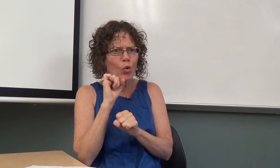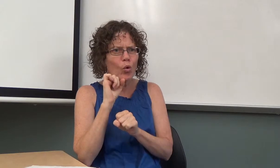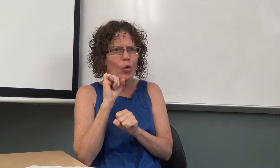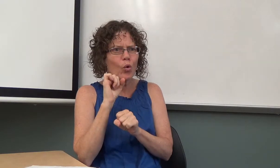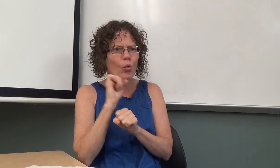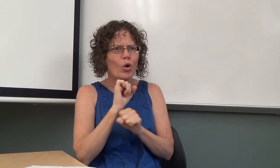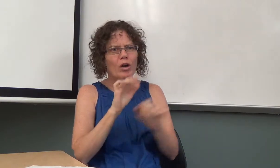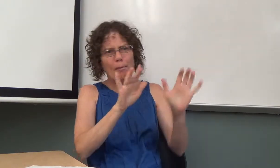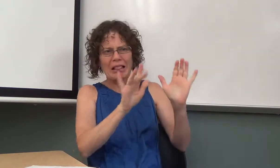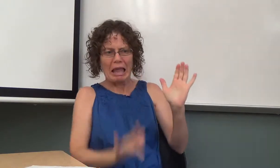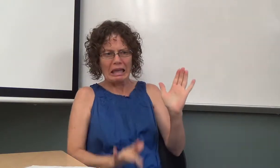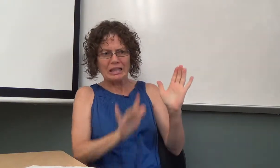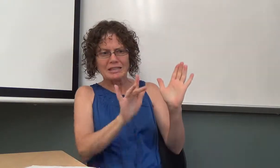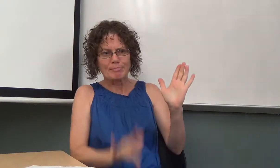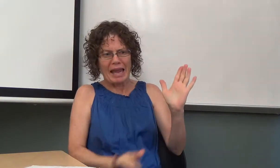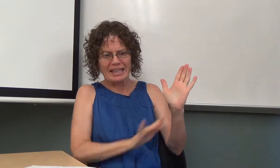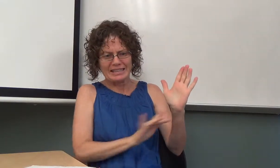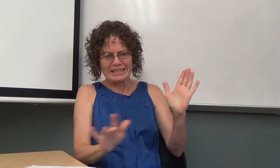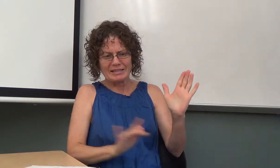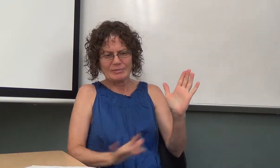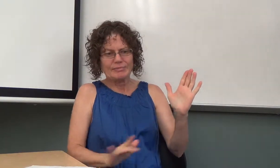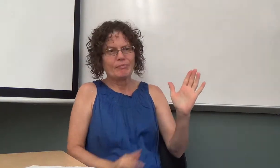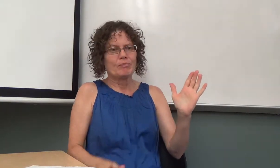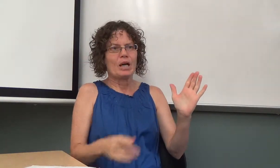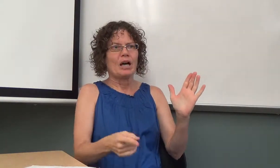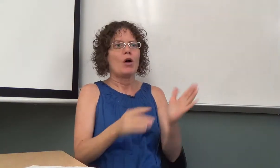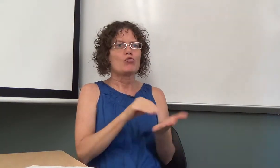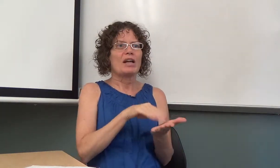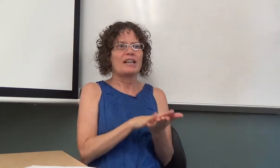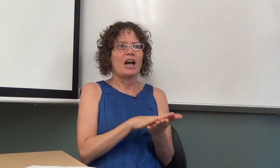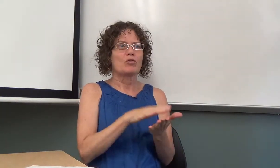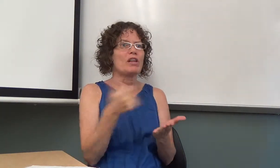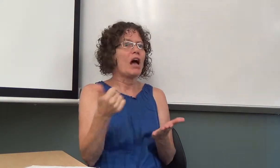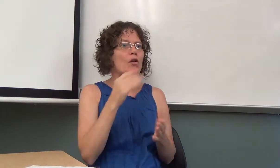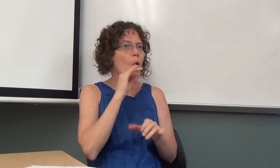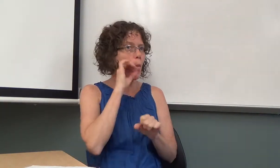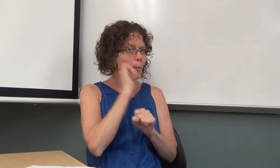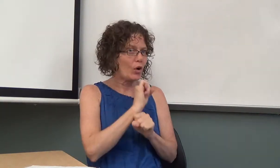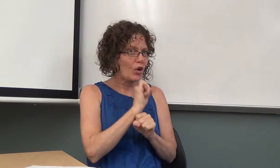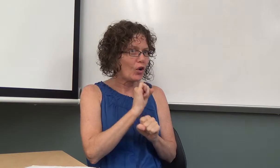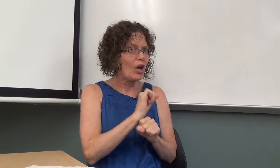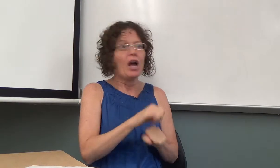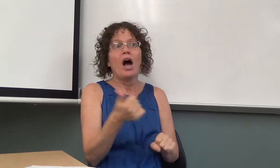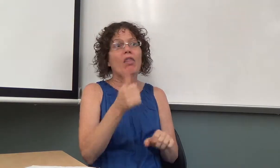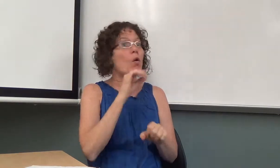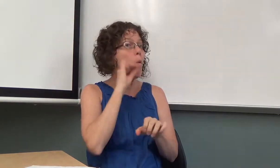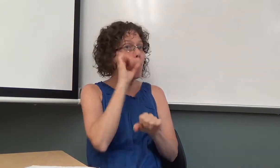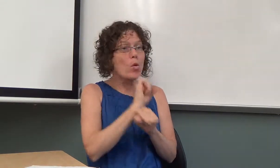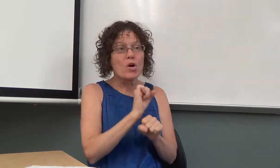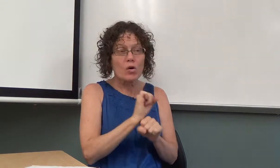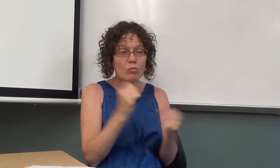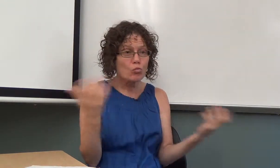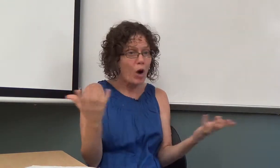bottom. That's a good spot to write it down so you don't lose track of the other assignment. What is that other assignment? Write Well- your own